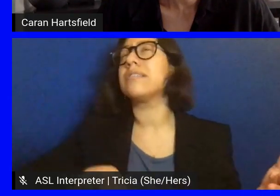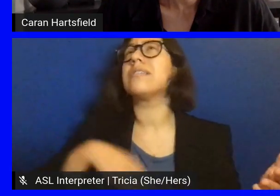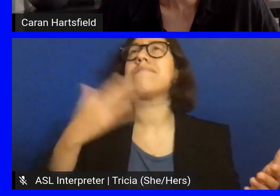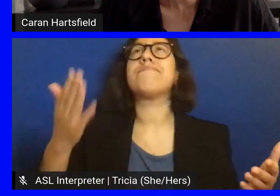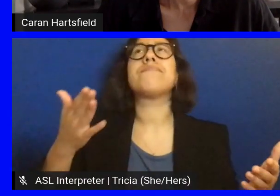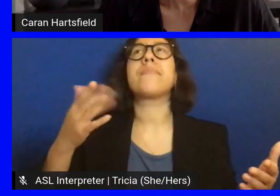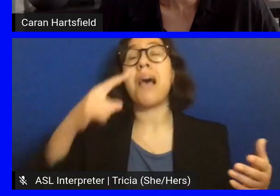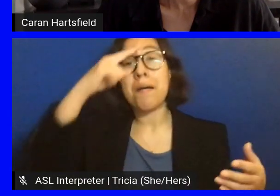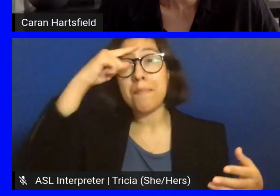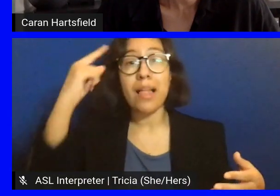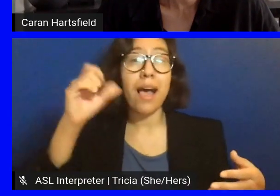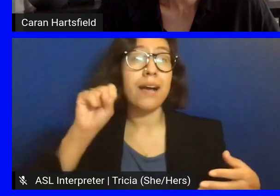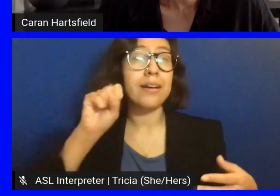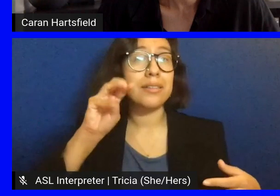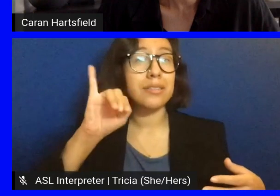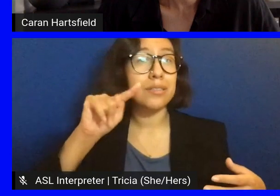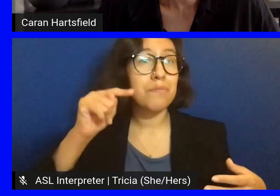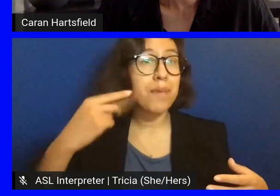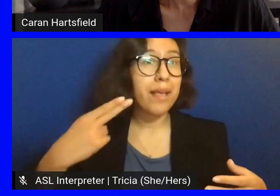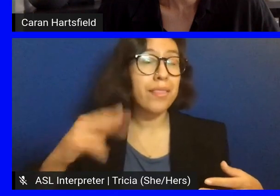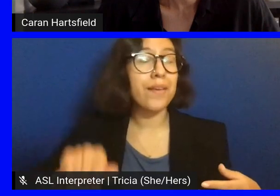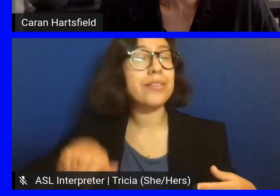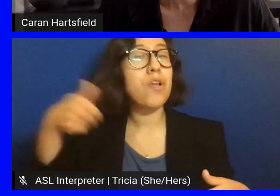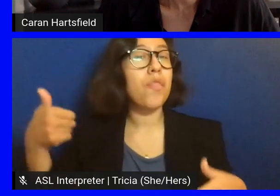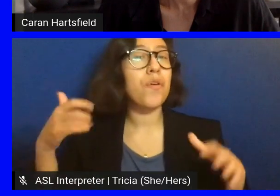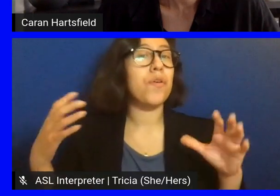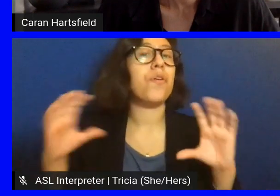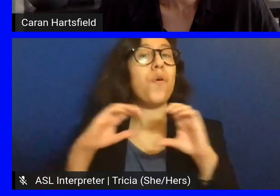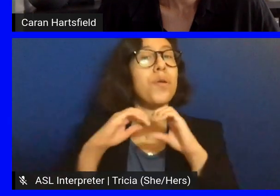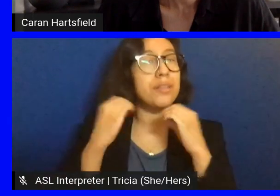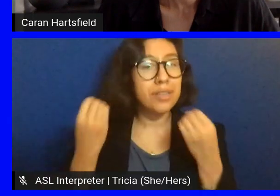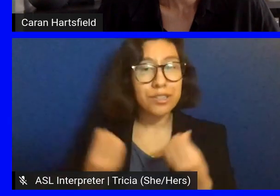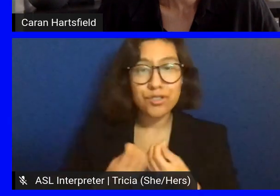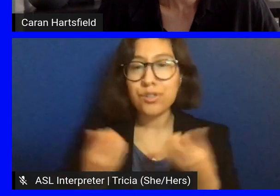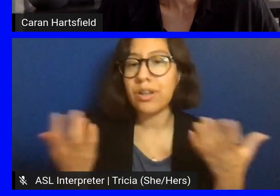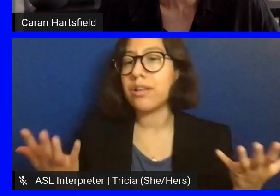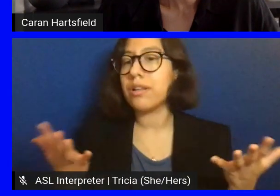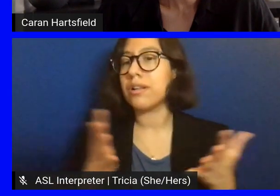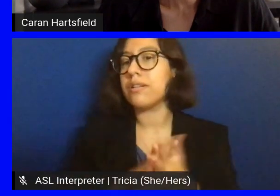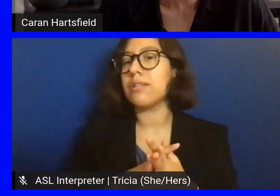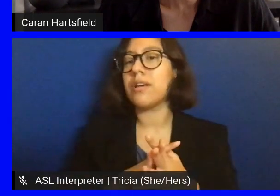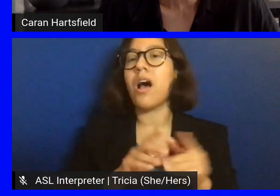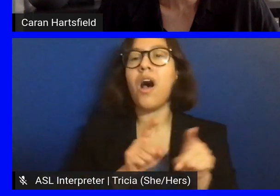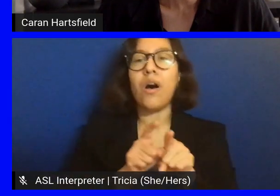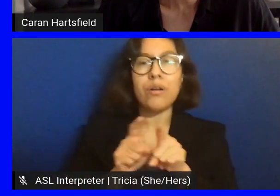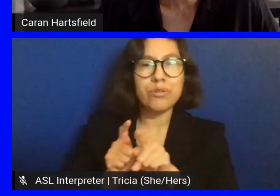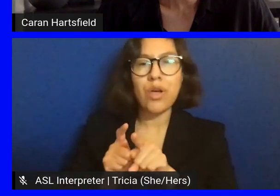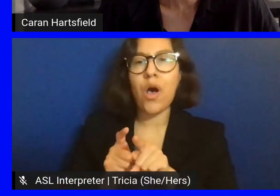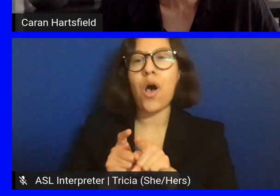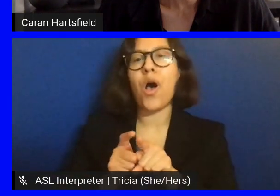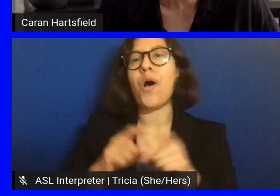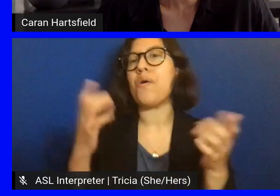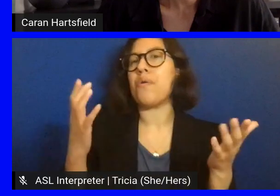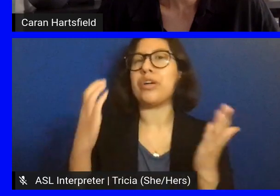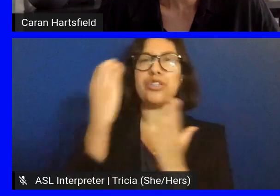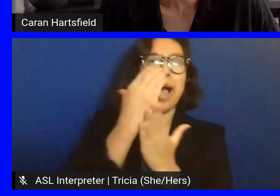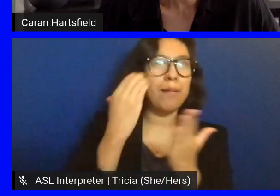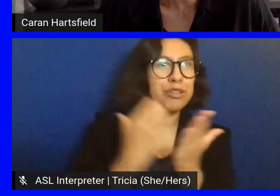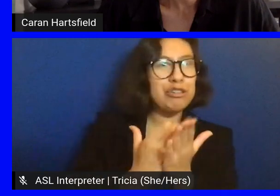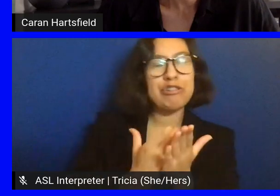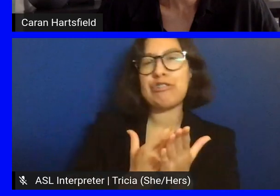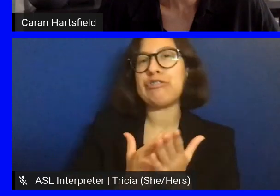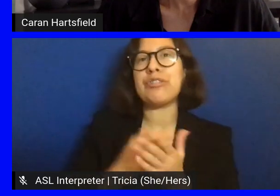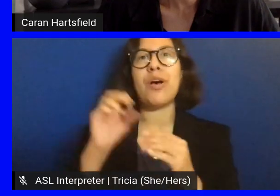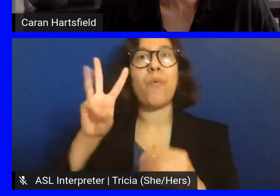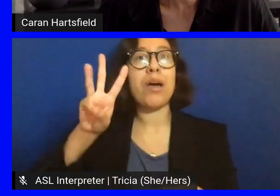the Blacksmiths is another collaborative organization. And we've also started chapters. There's Wide Awakes Berlin, right, that